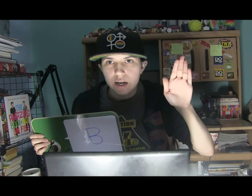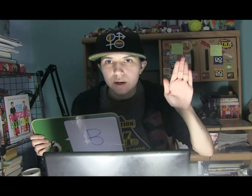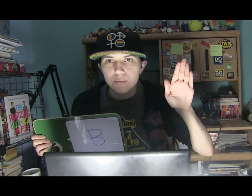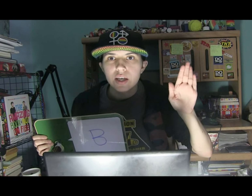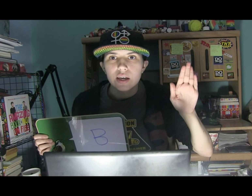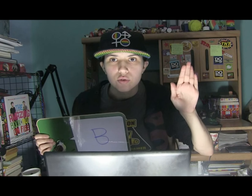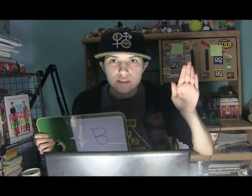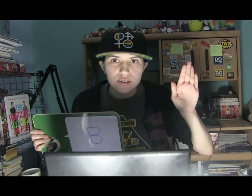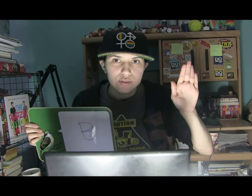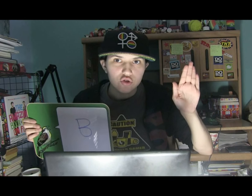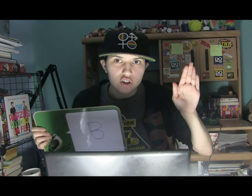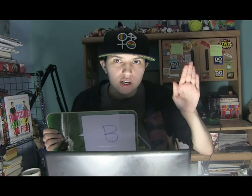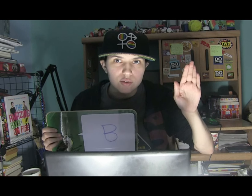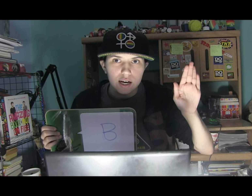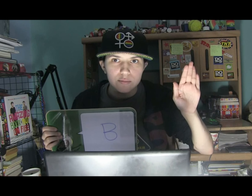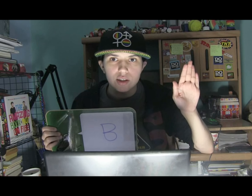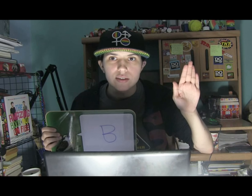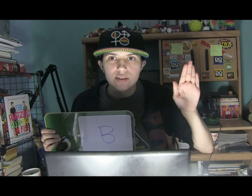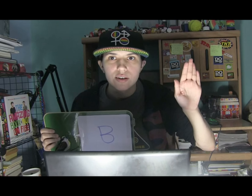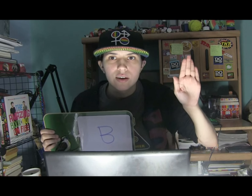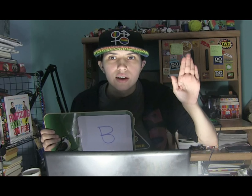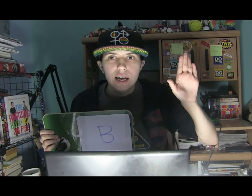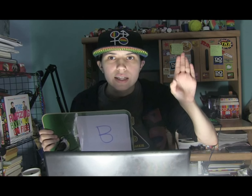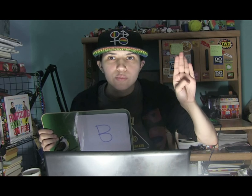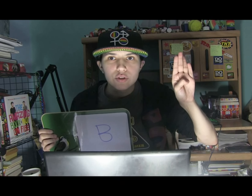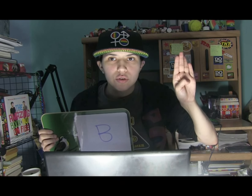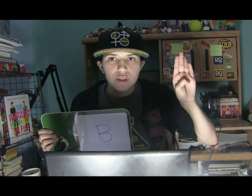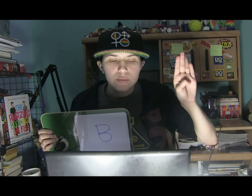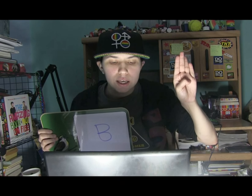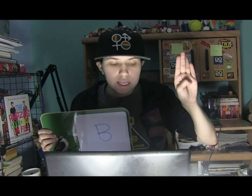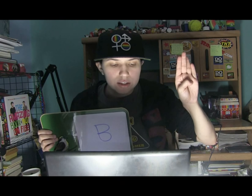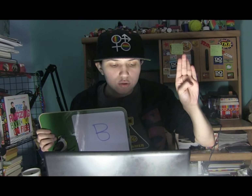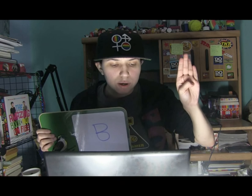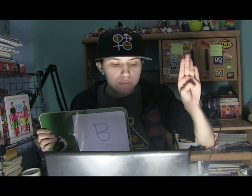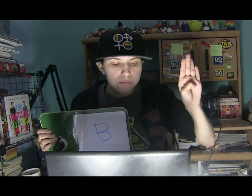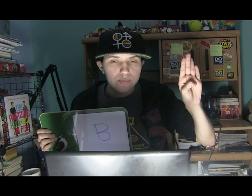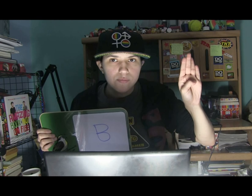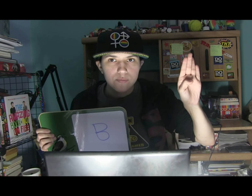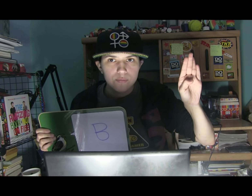up. Ignore the sounds of construction outside, please. And then you put your thumb into your palm.